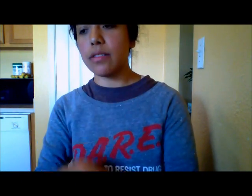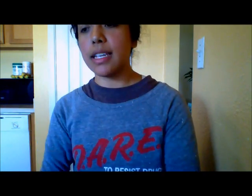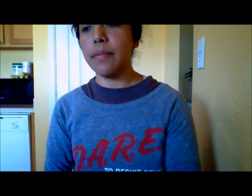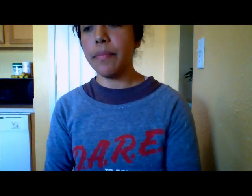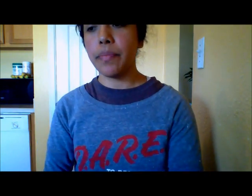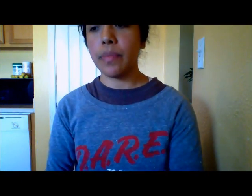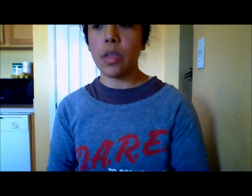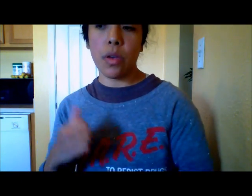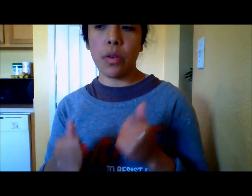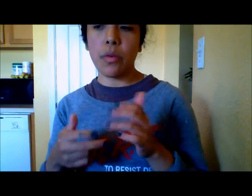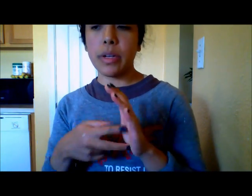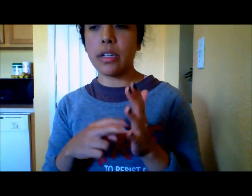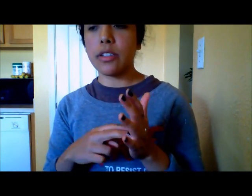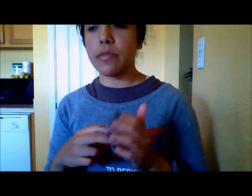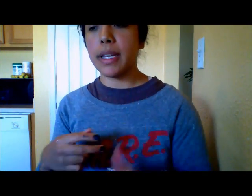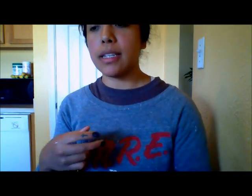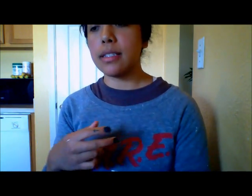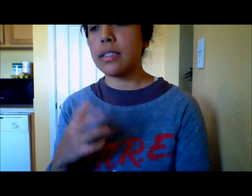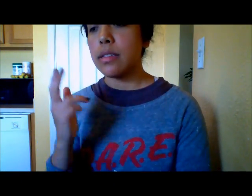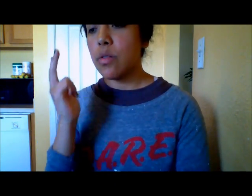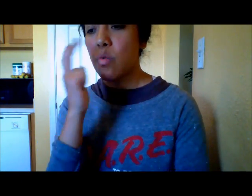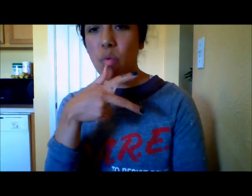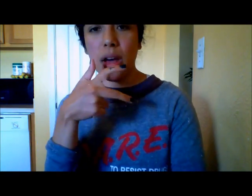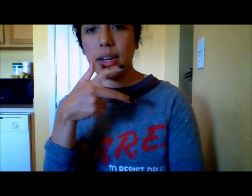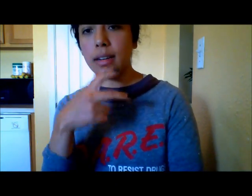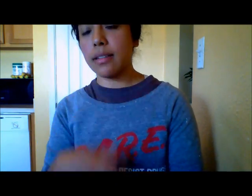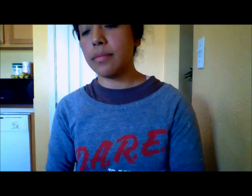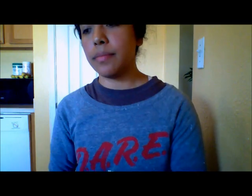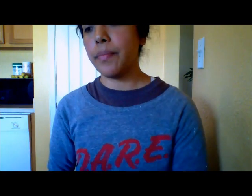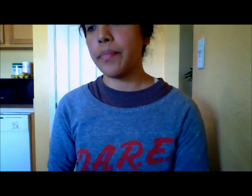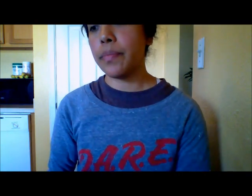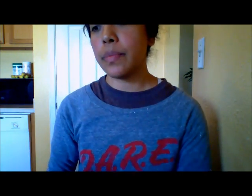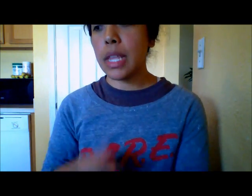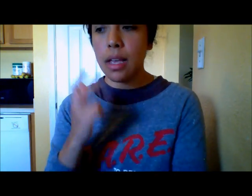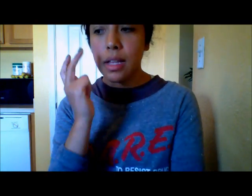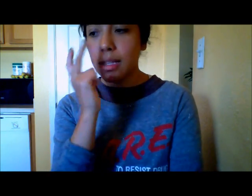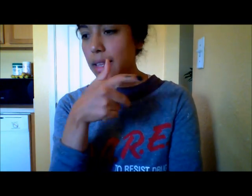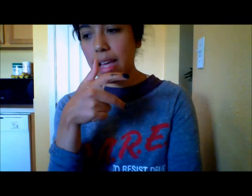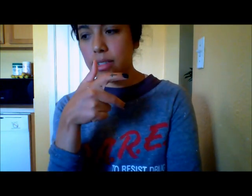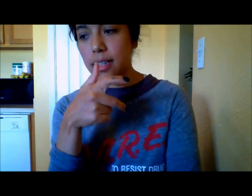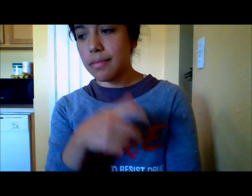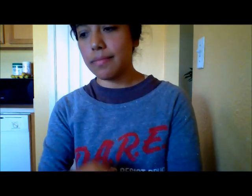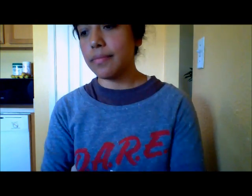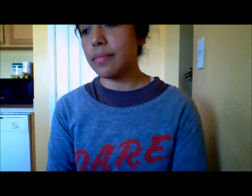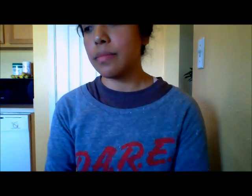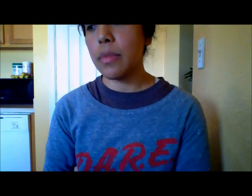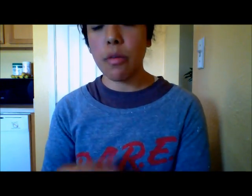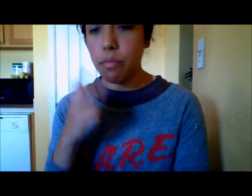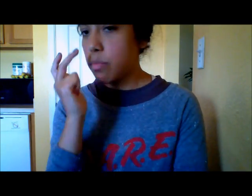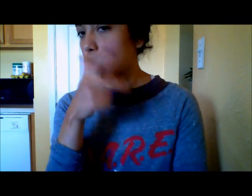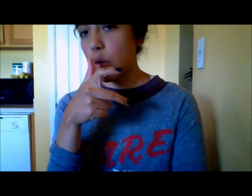Lousy, which also means rotten. Lousy. Poor